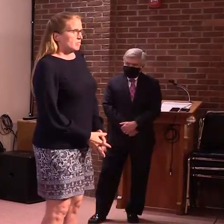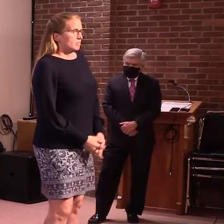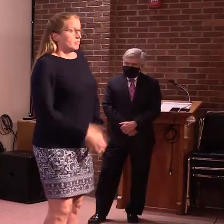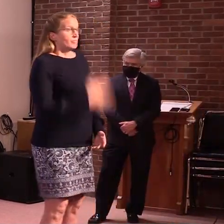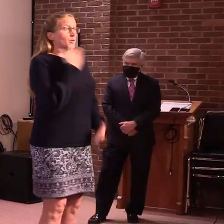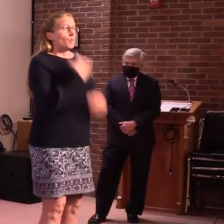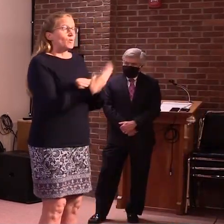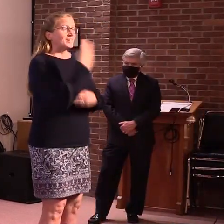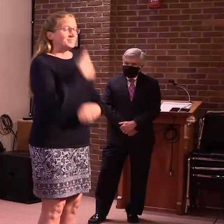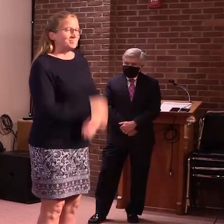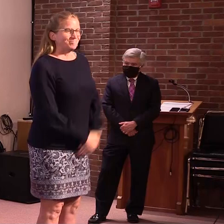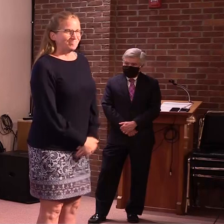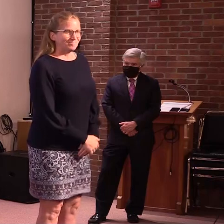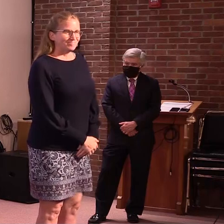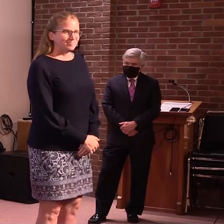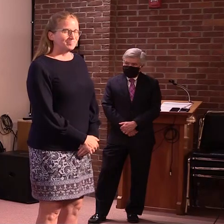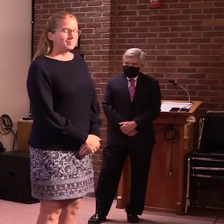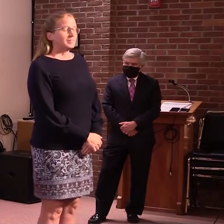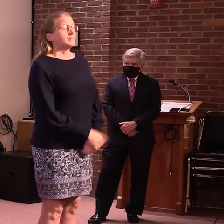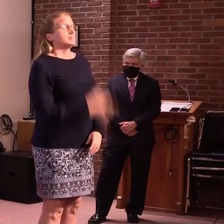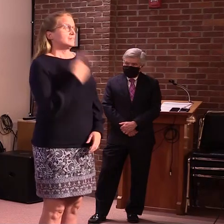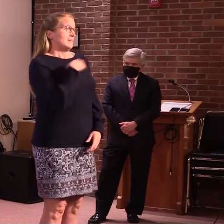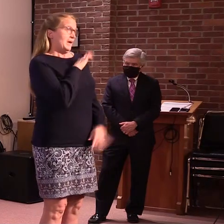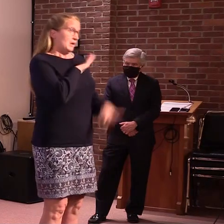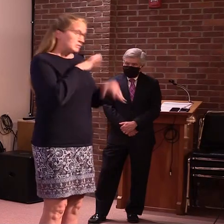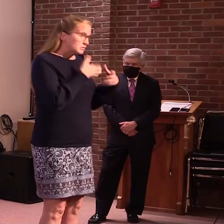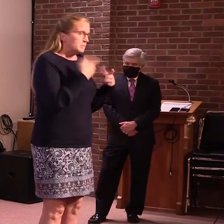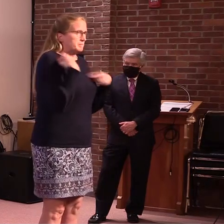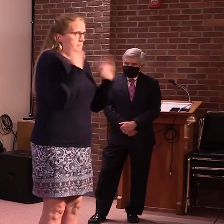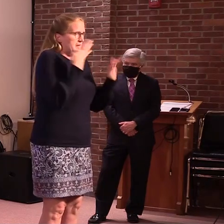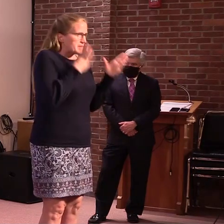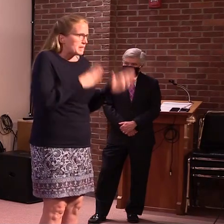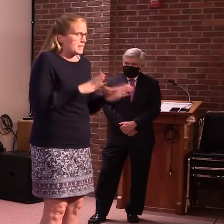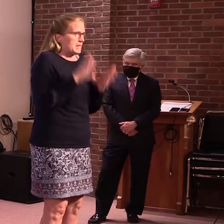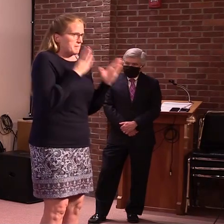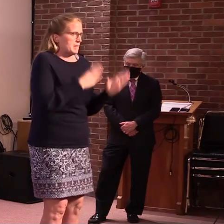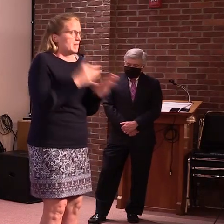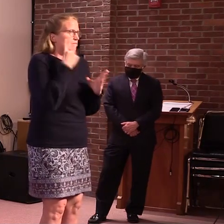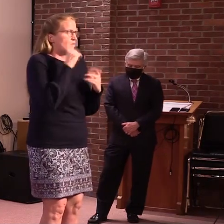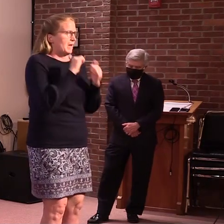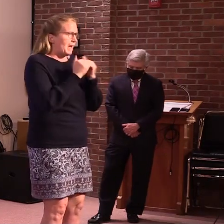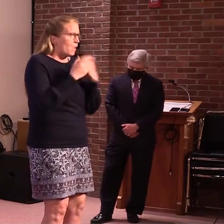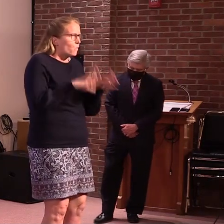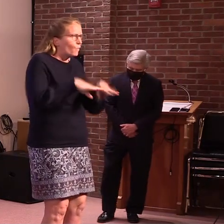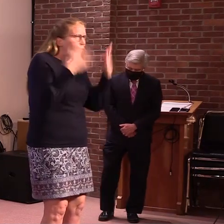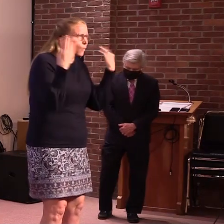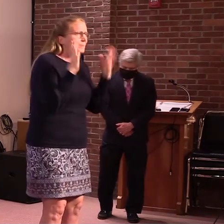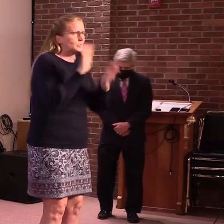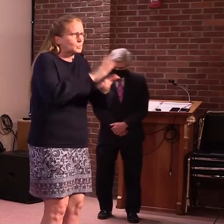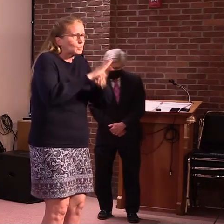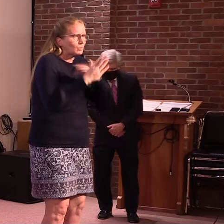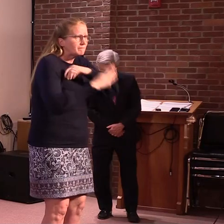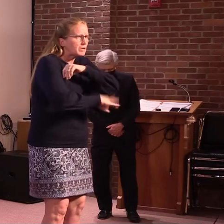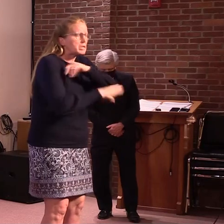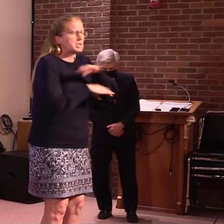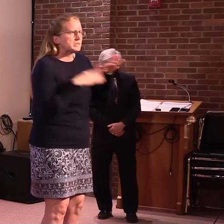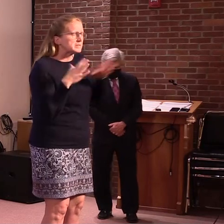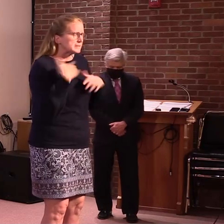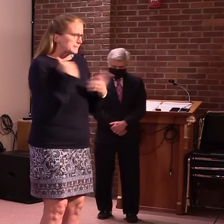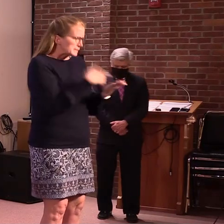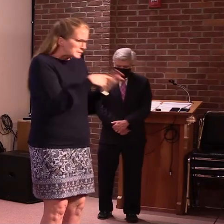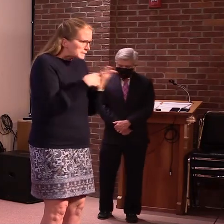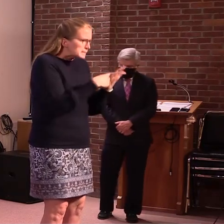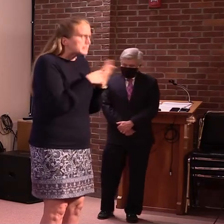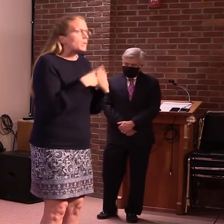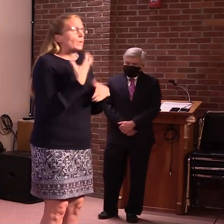Good morning. We've been actively working on planning for the reopening of schools for the fall. Planning work has been focused on describing the